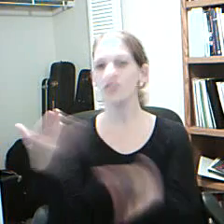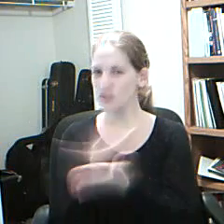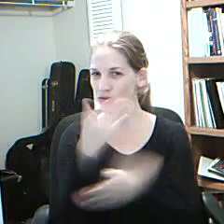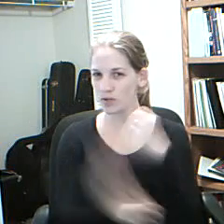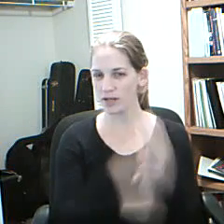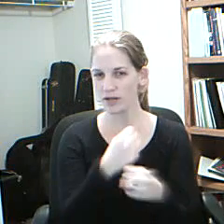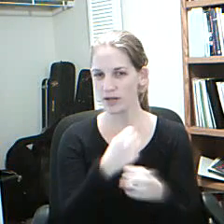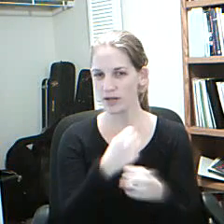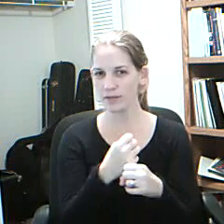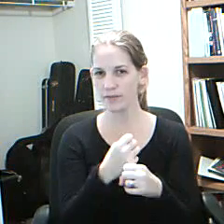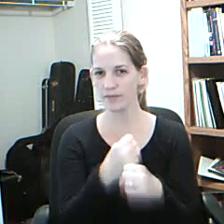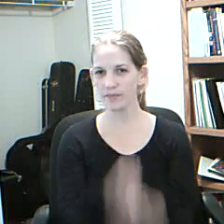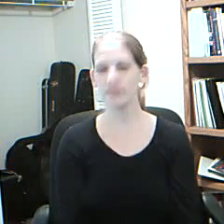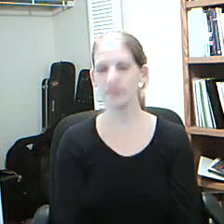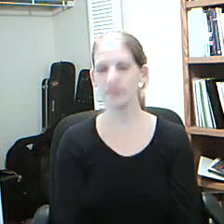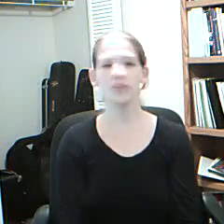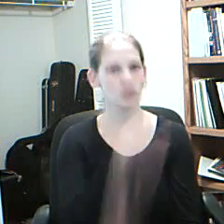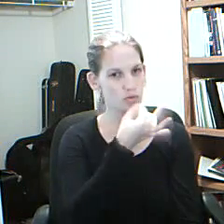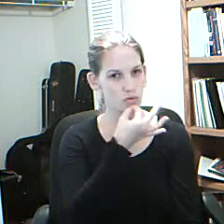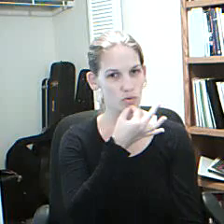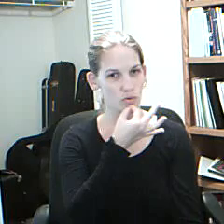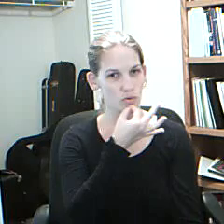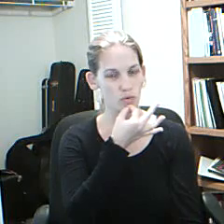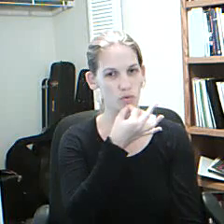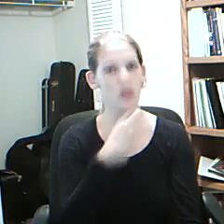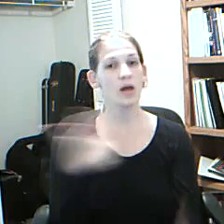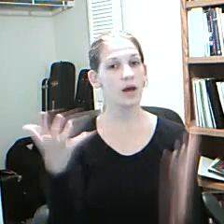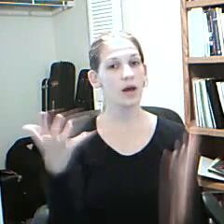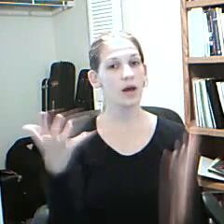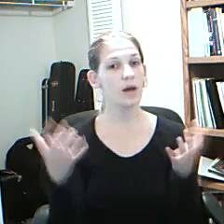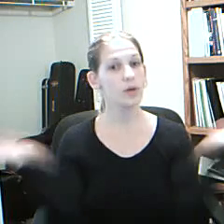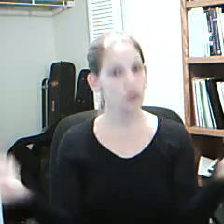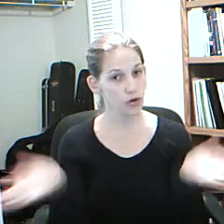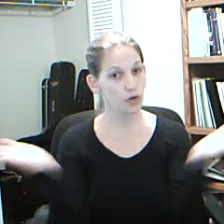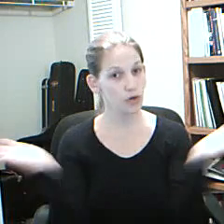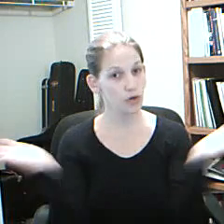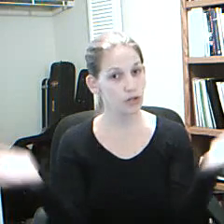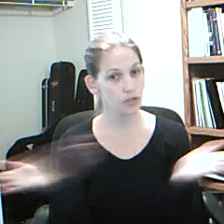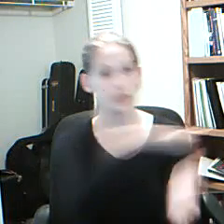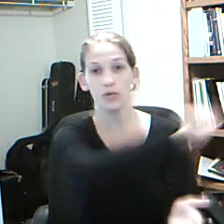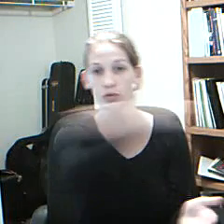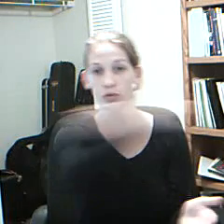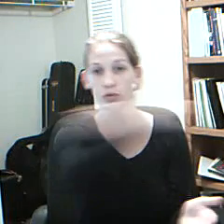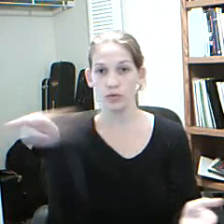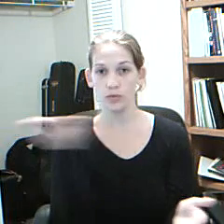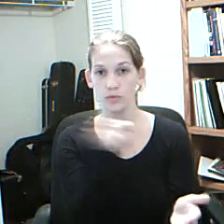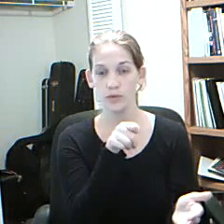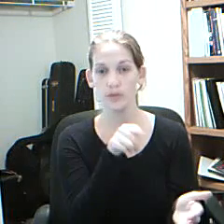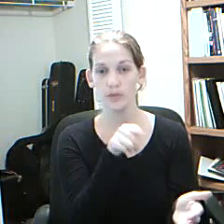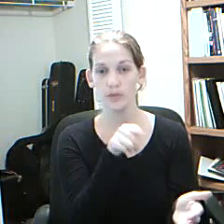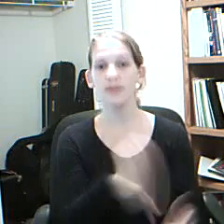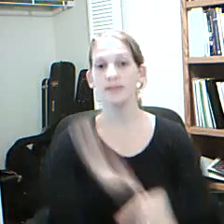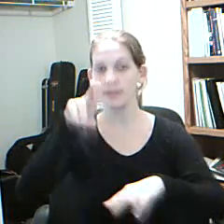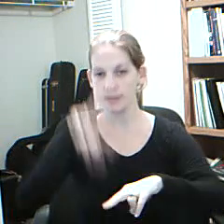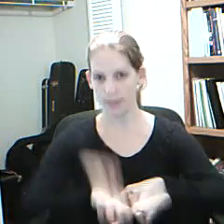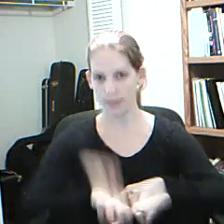this weekend, I'd like to challenge you and encourage you and invite you to sit down, take